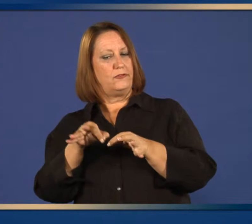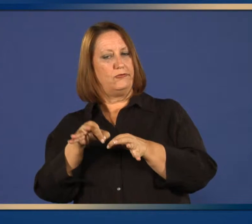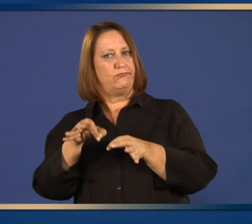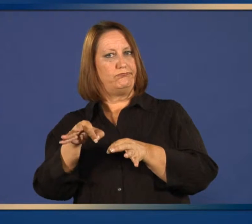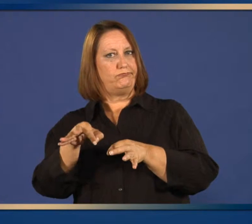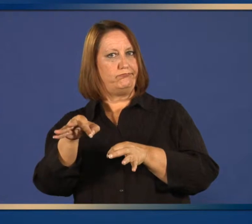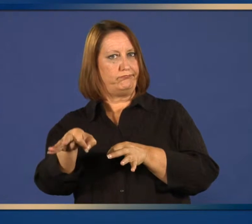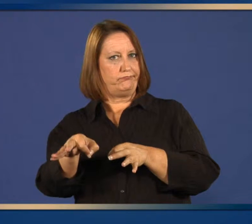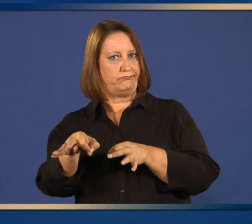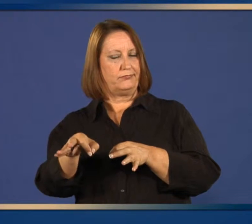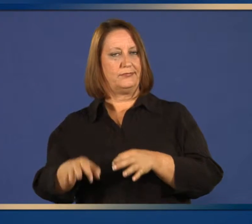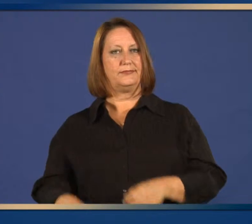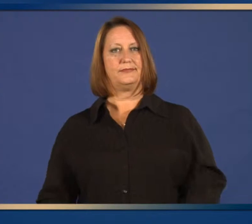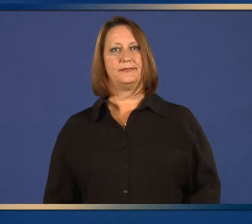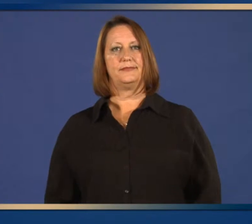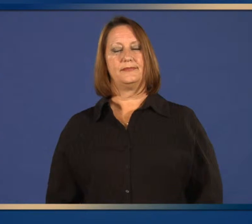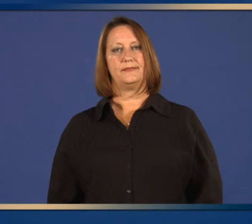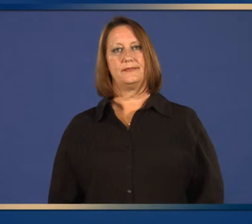should wait.